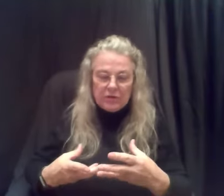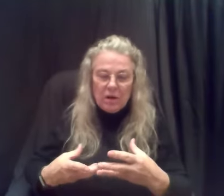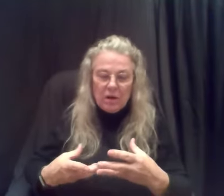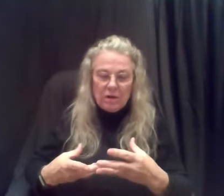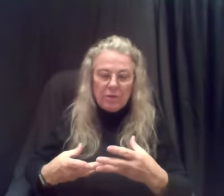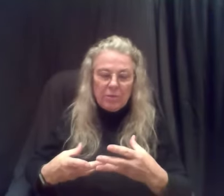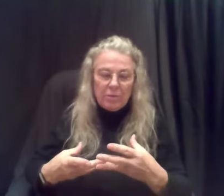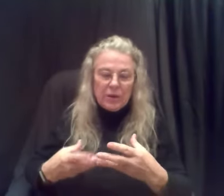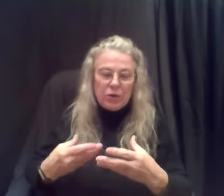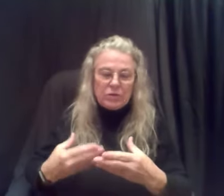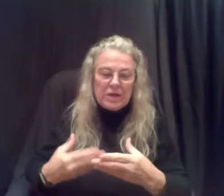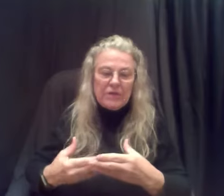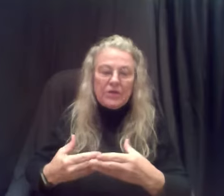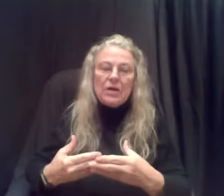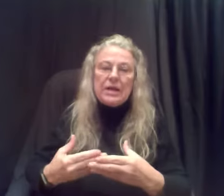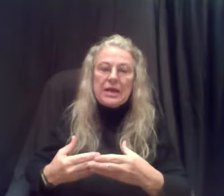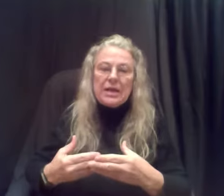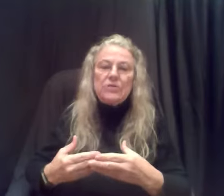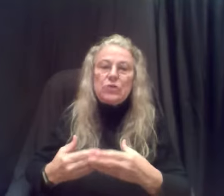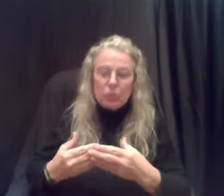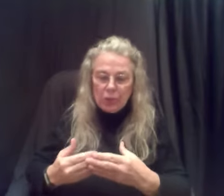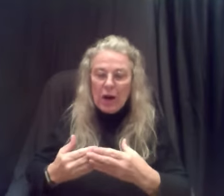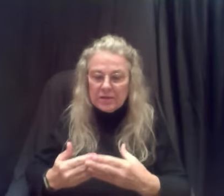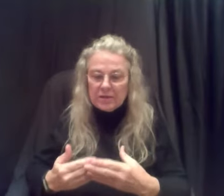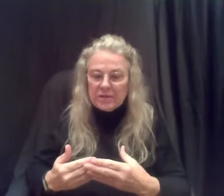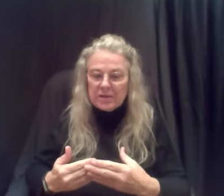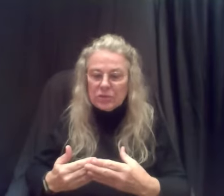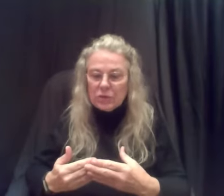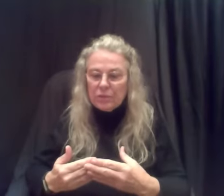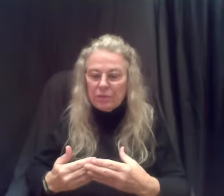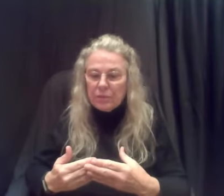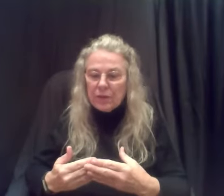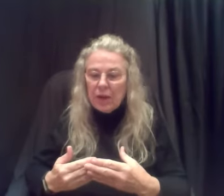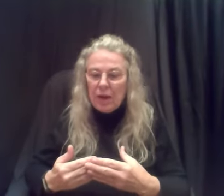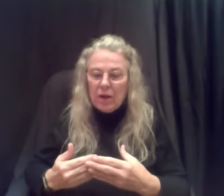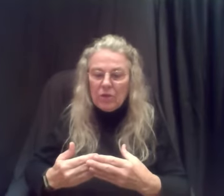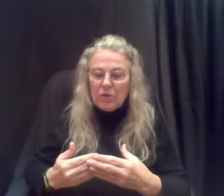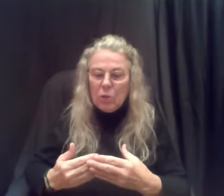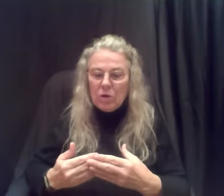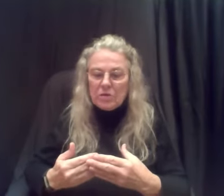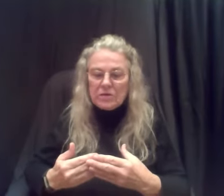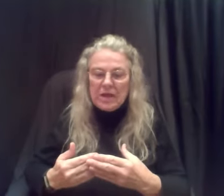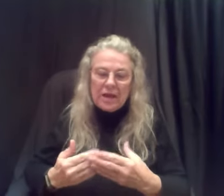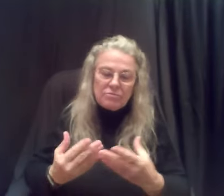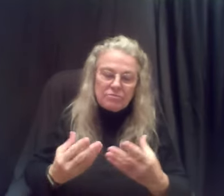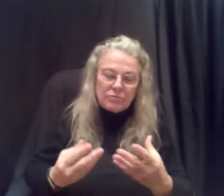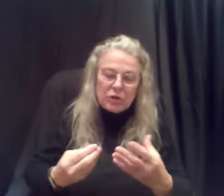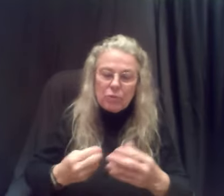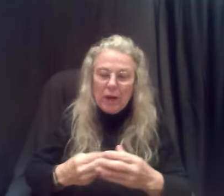song, but you definitely need to practice this one. The words that you might